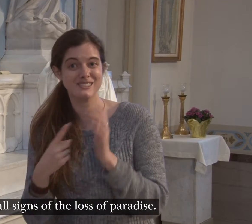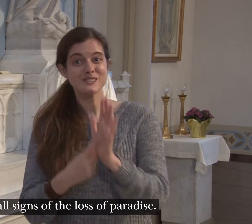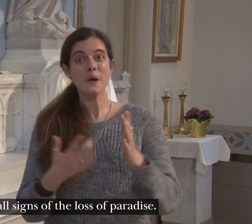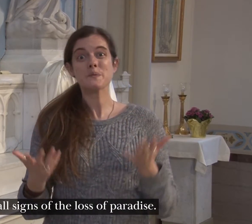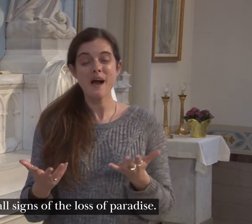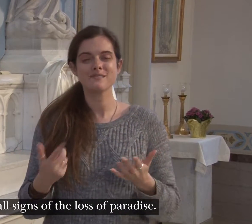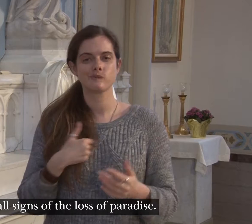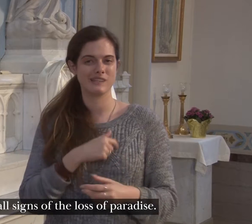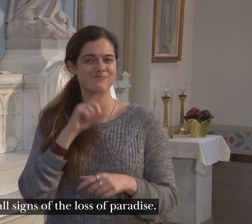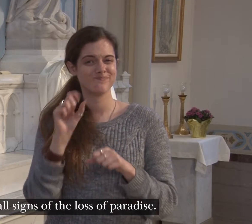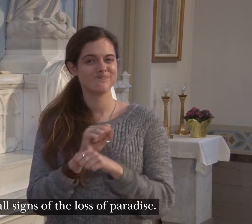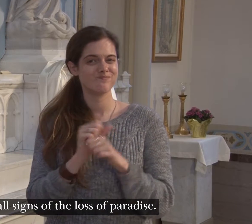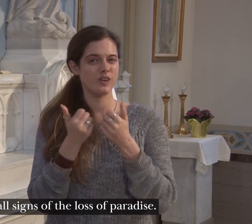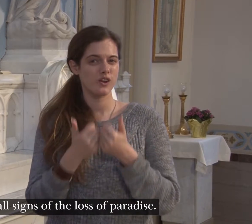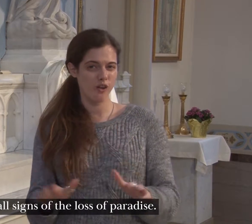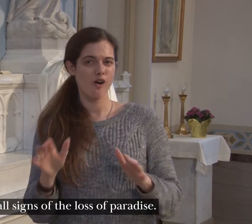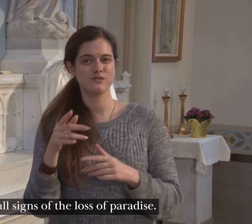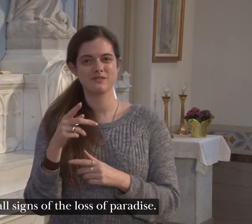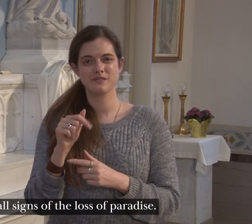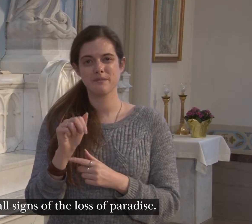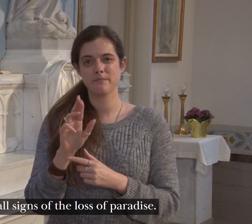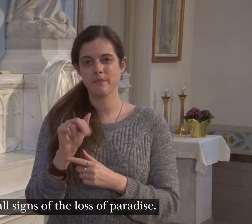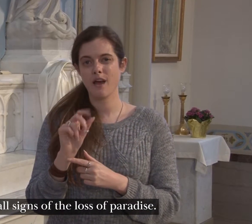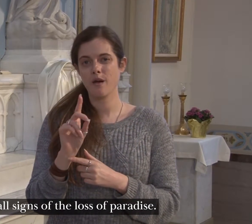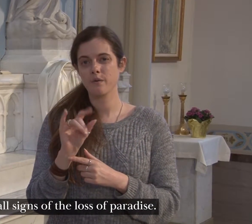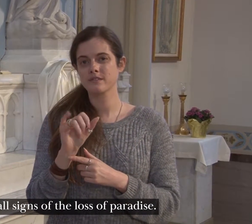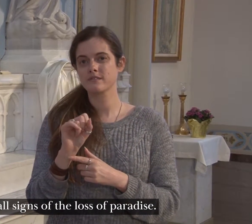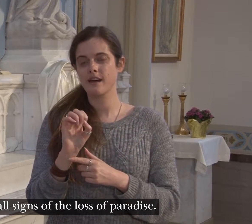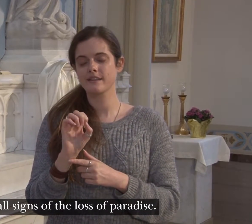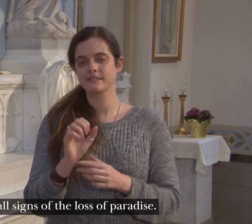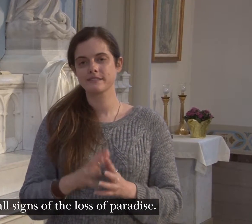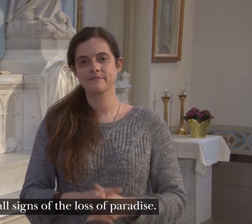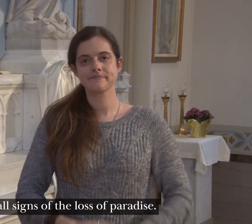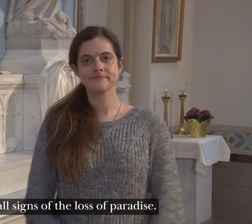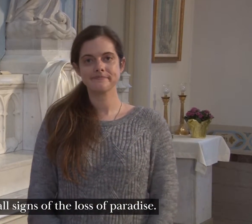These are all signs of the loss of paradise.